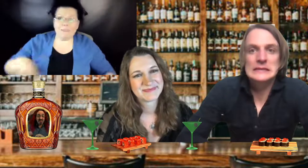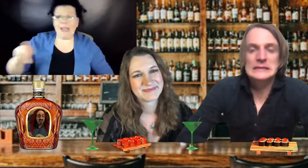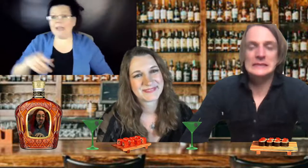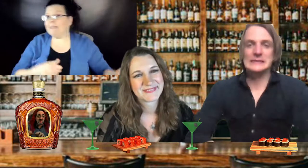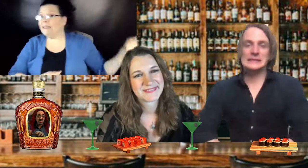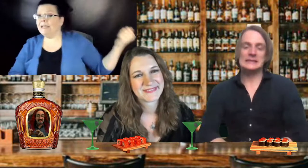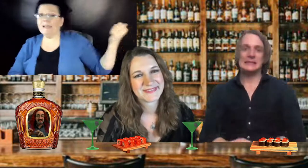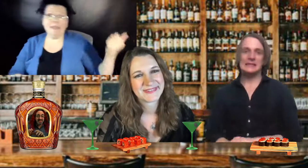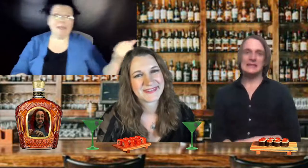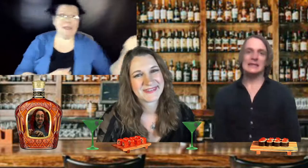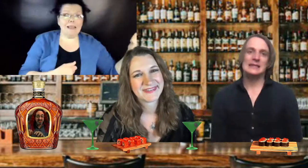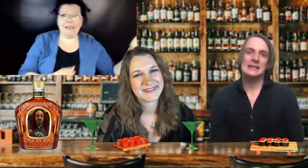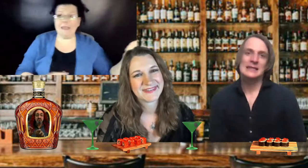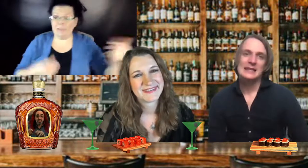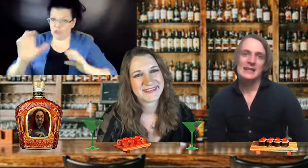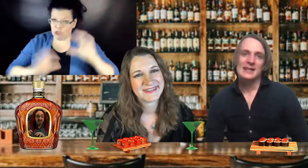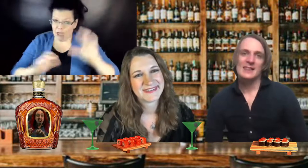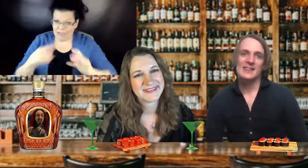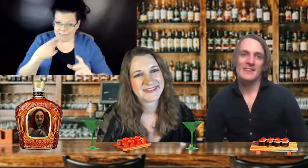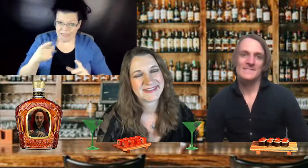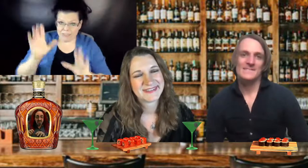they're telling me in the chat's saying,